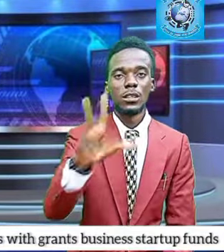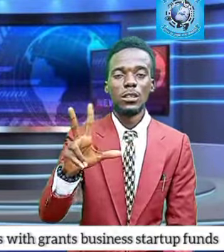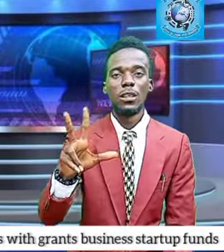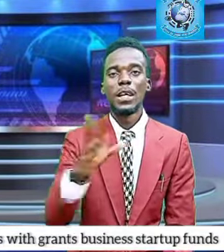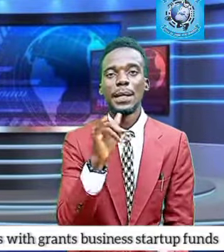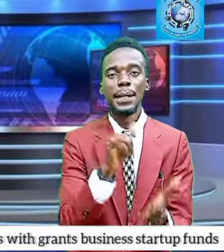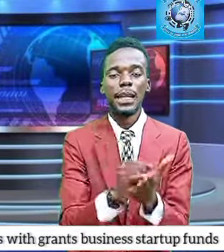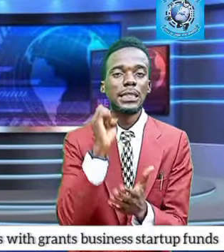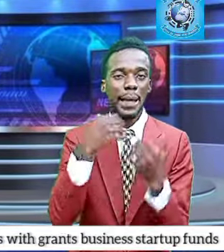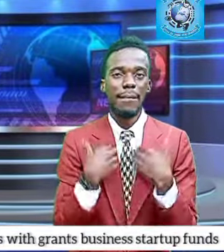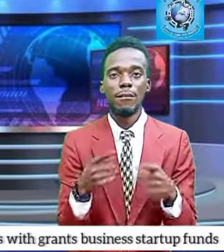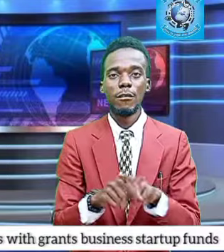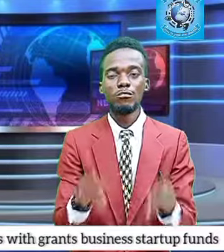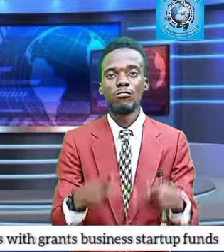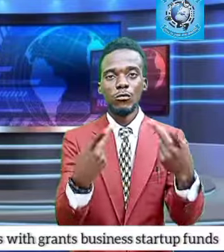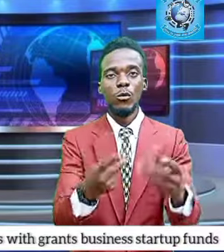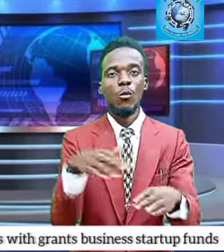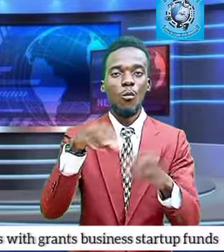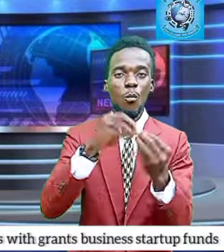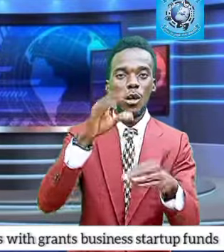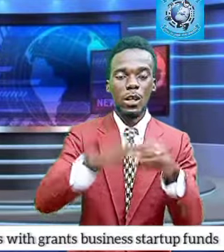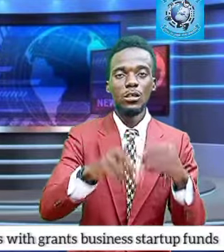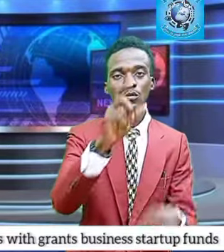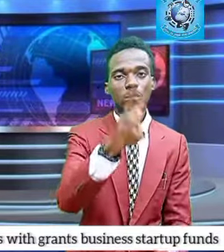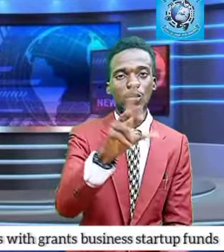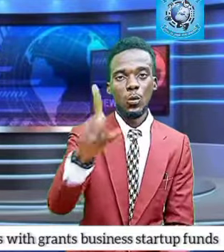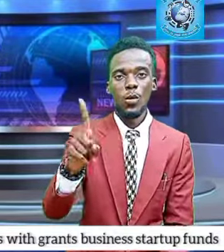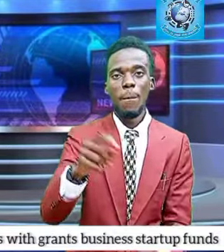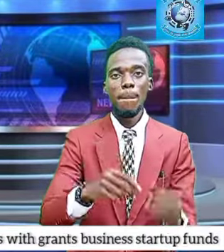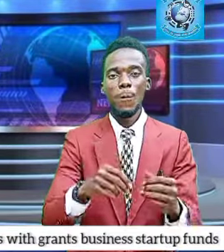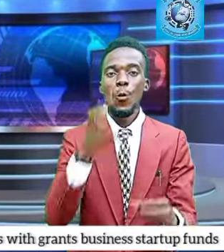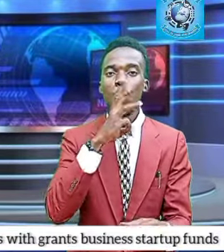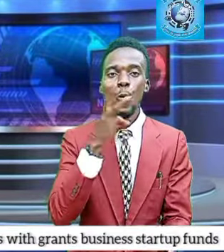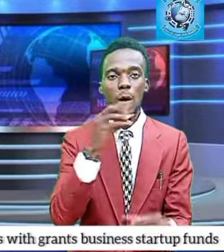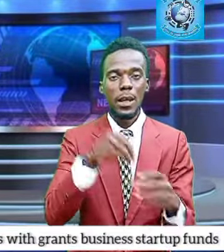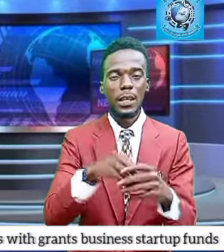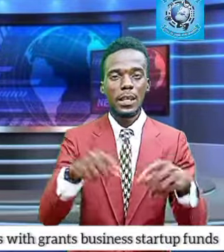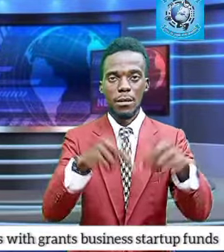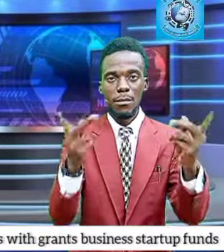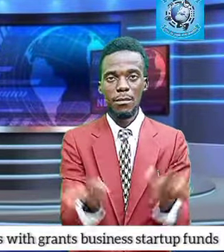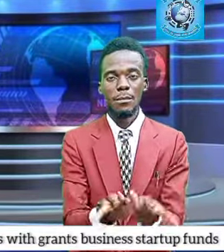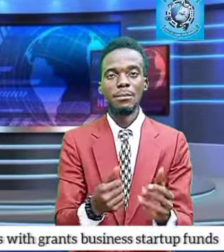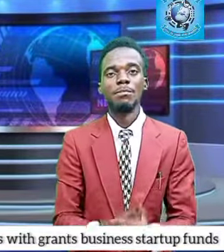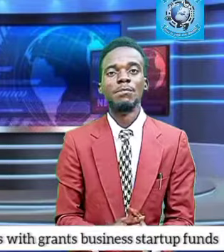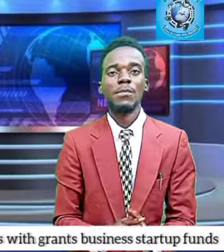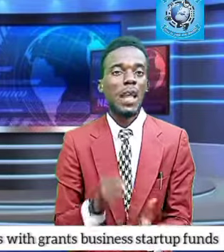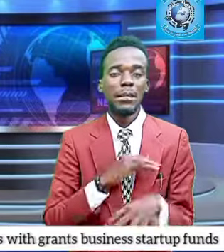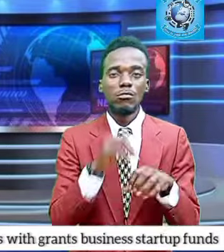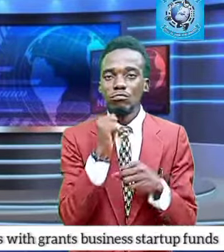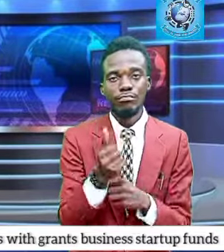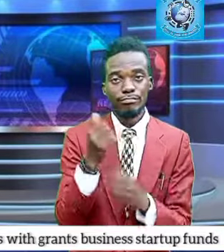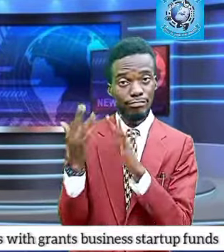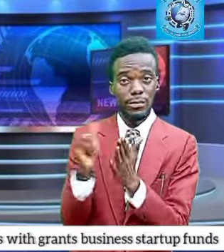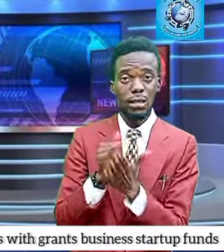2023, that she has also provided over 21 boreholes in Oluyole local government. I did not